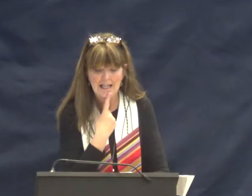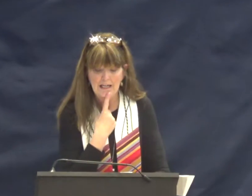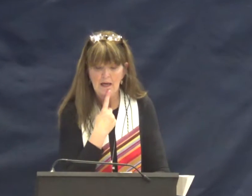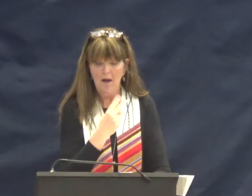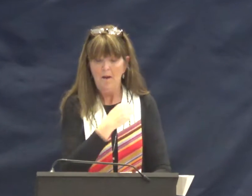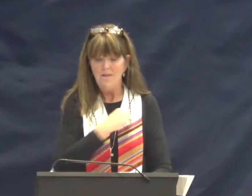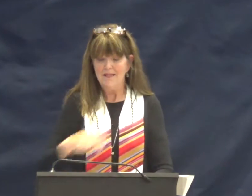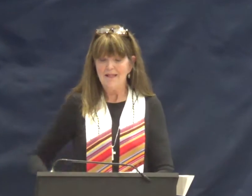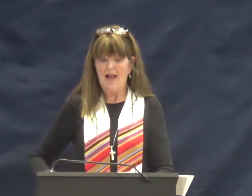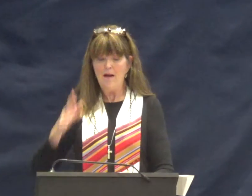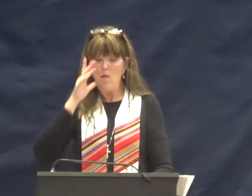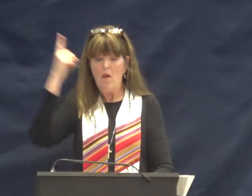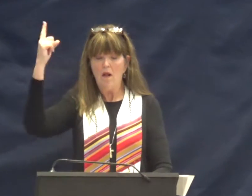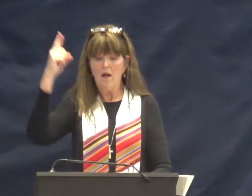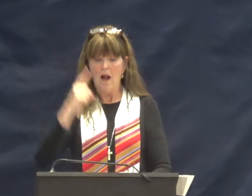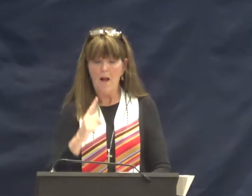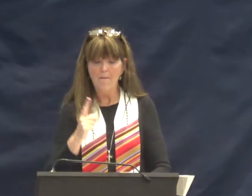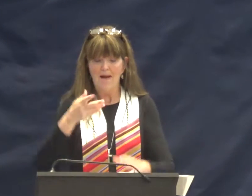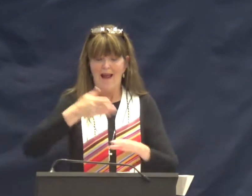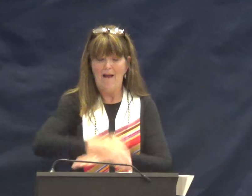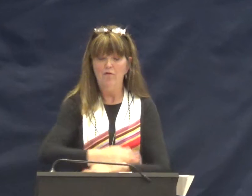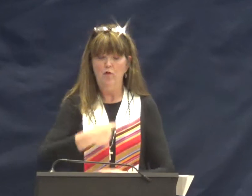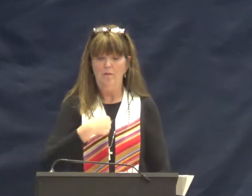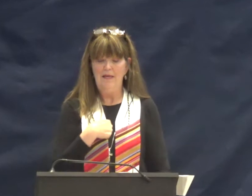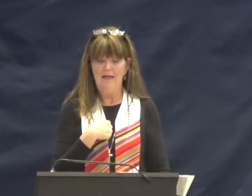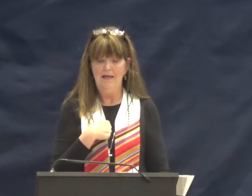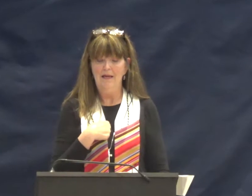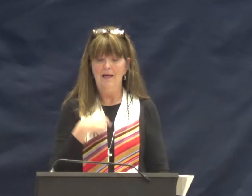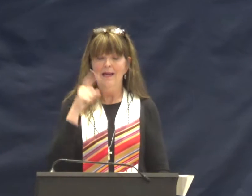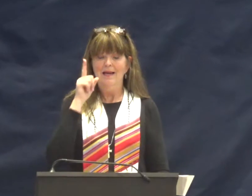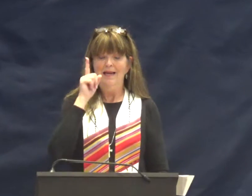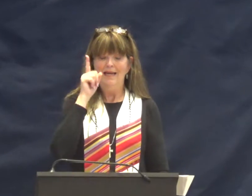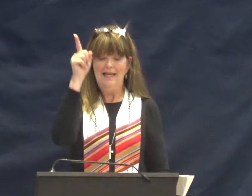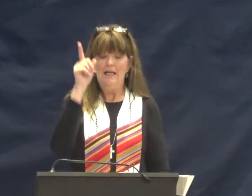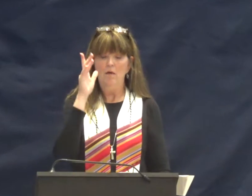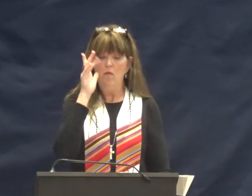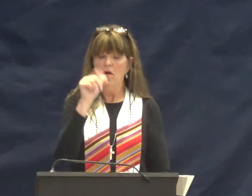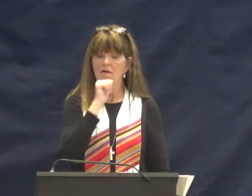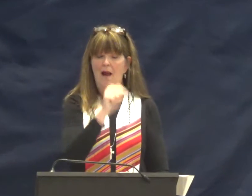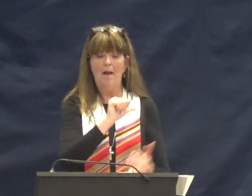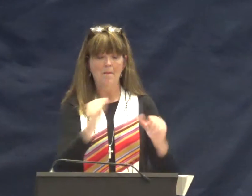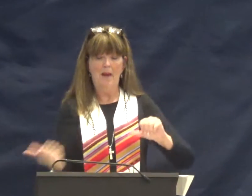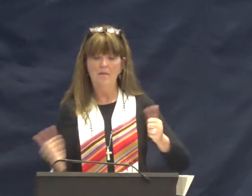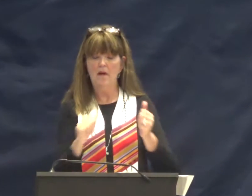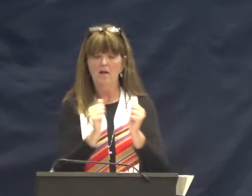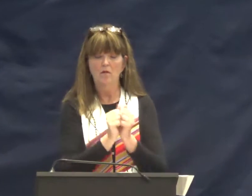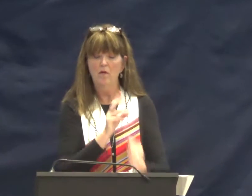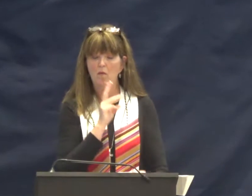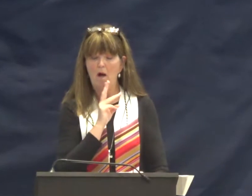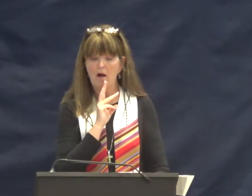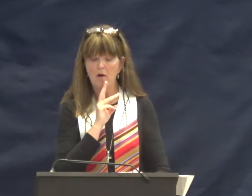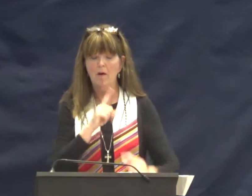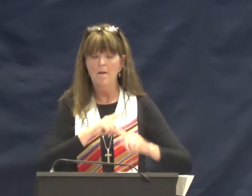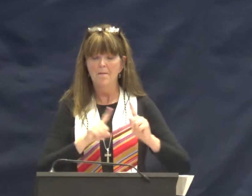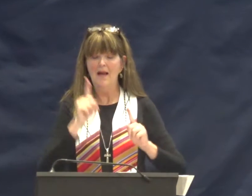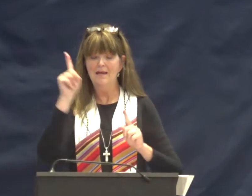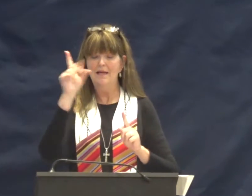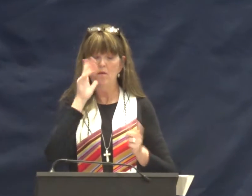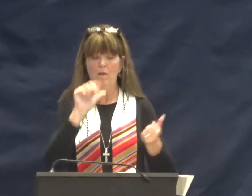Baptist says, the Messiah will come after me. He will not baptize with water,